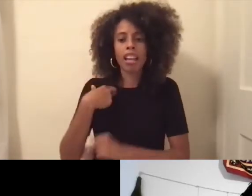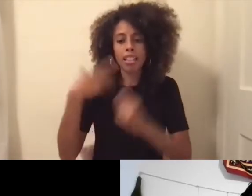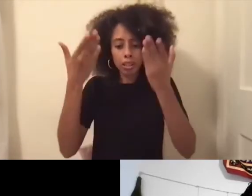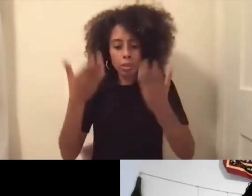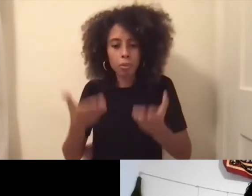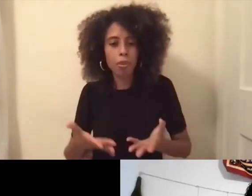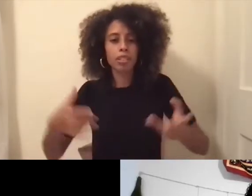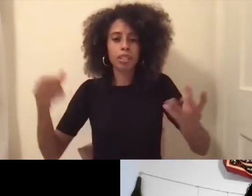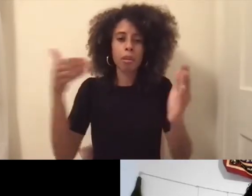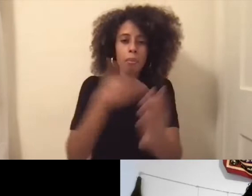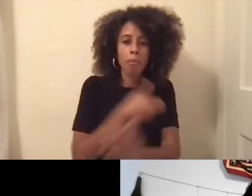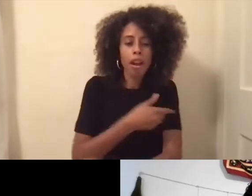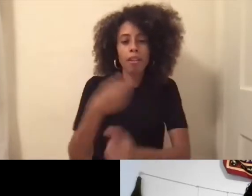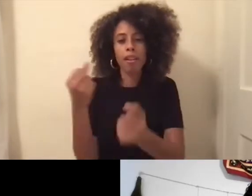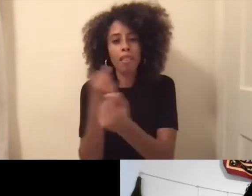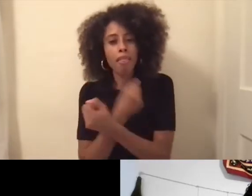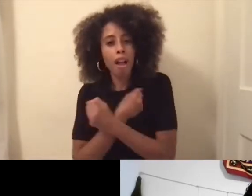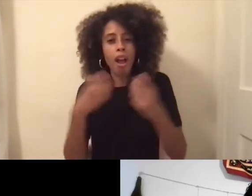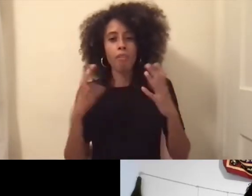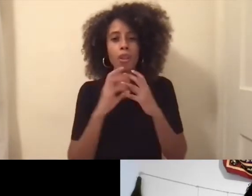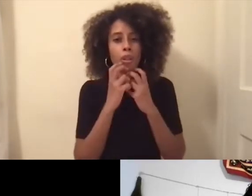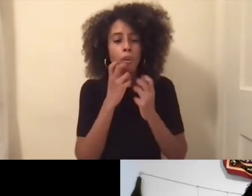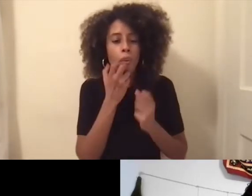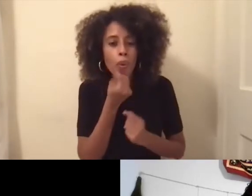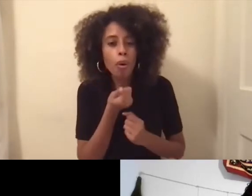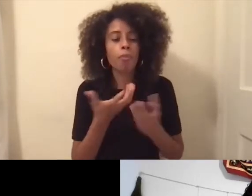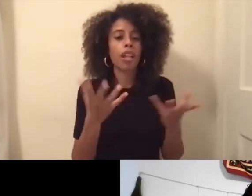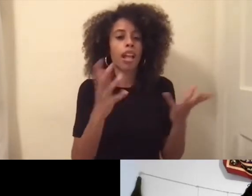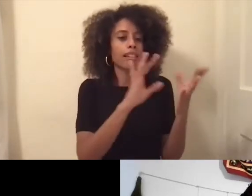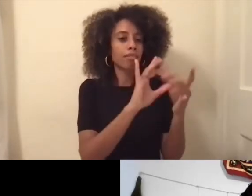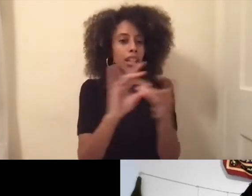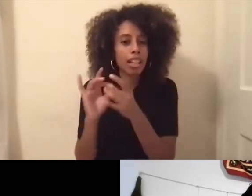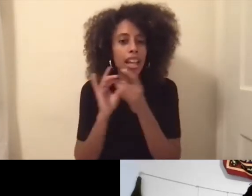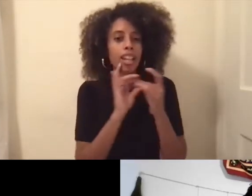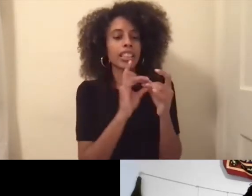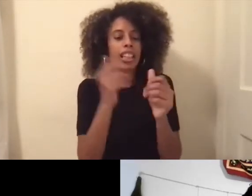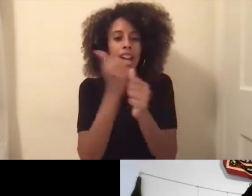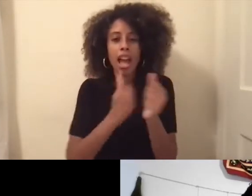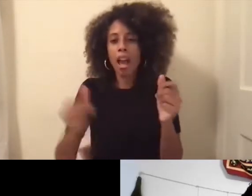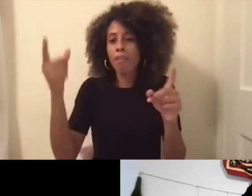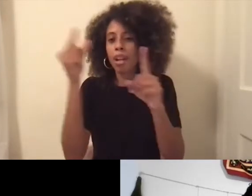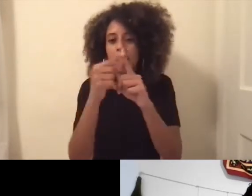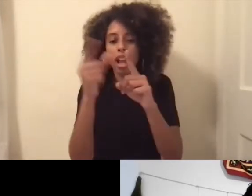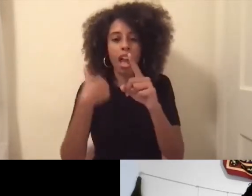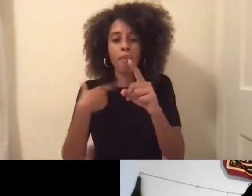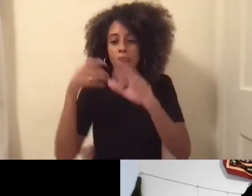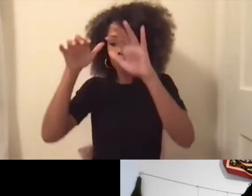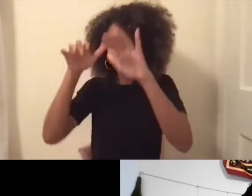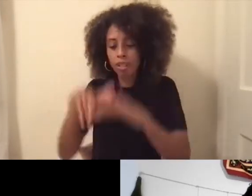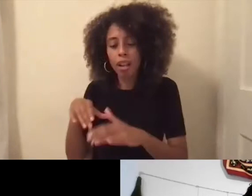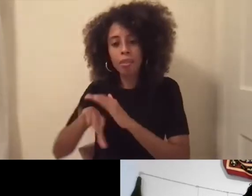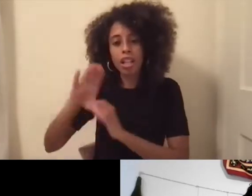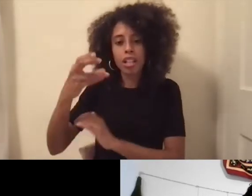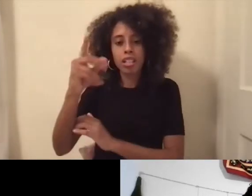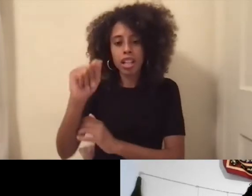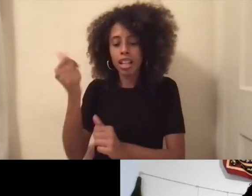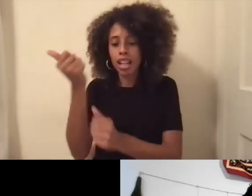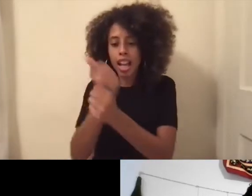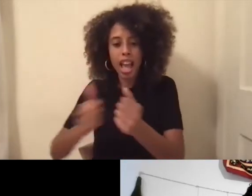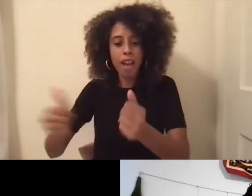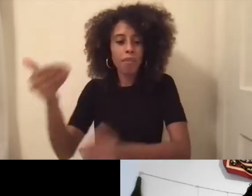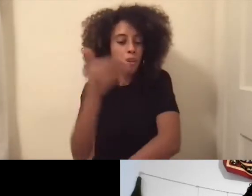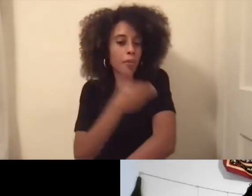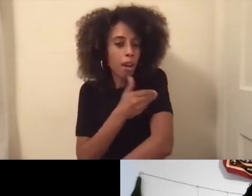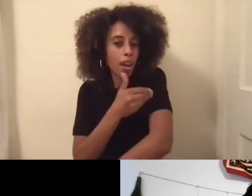and the love and the warmth and the connection and the vitality of every name that was poured into the chat, and every power,